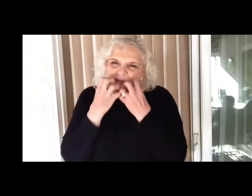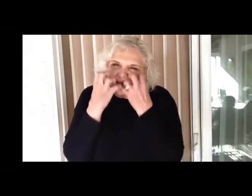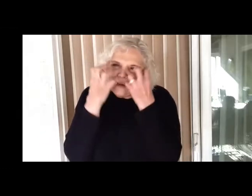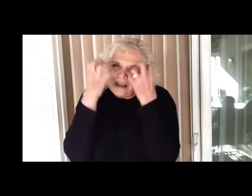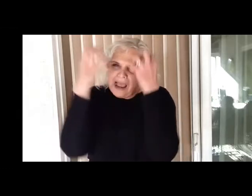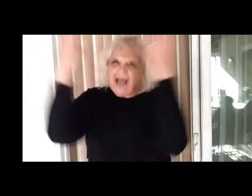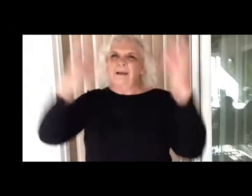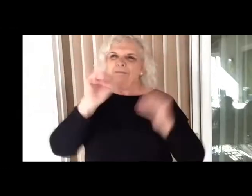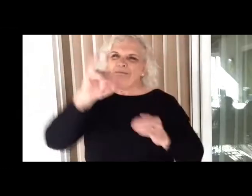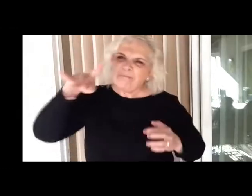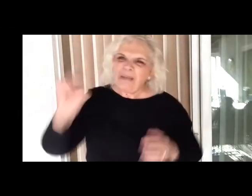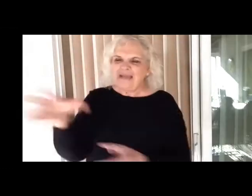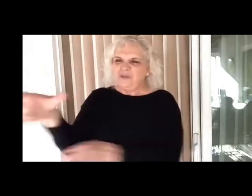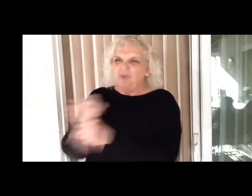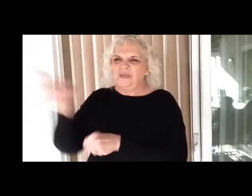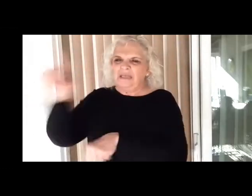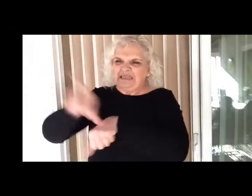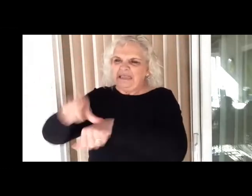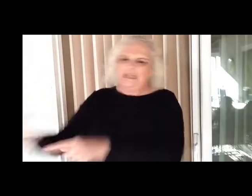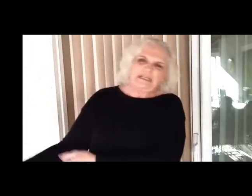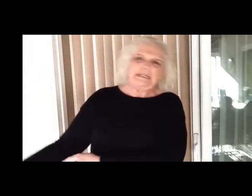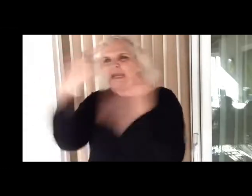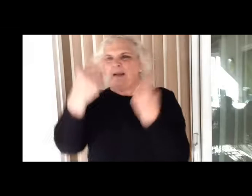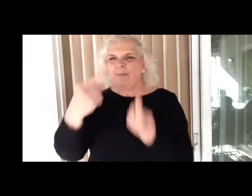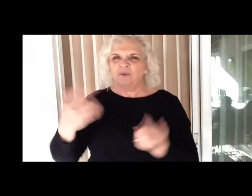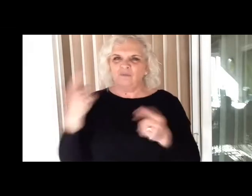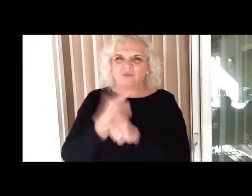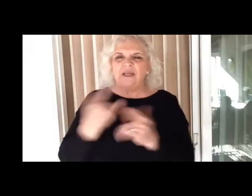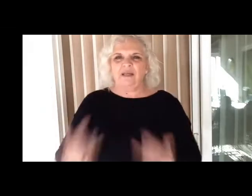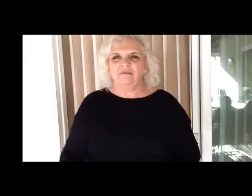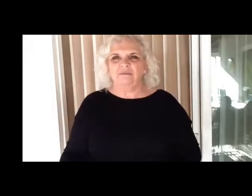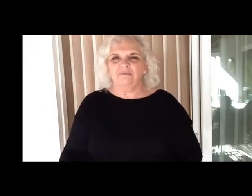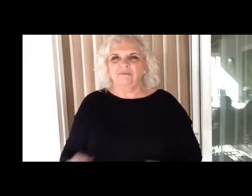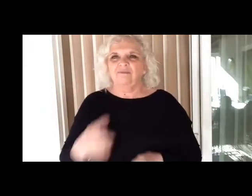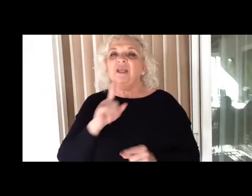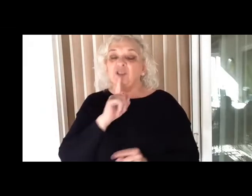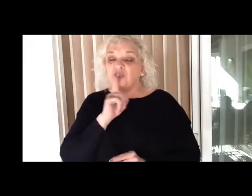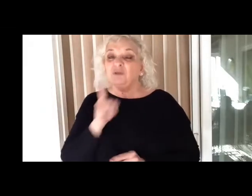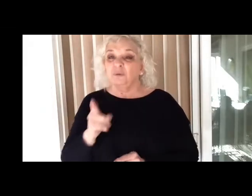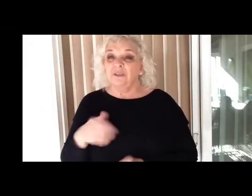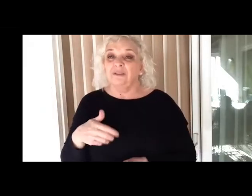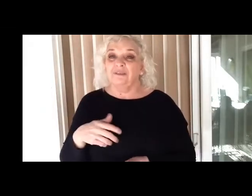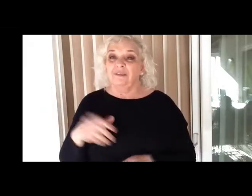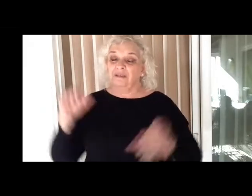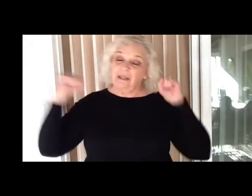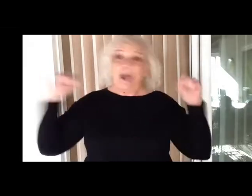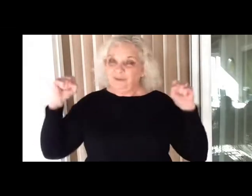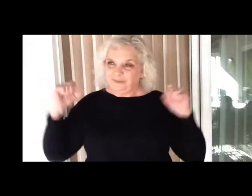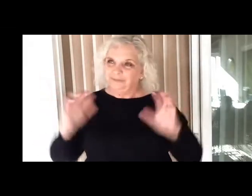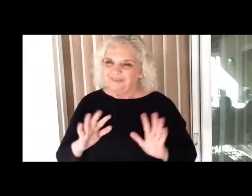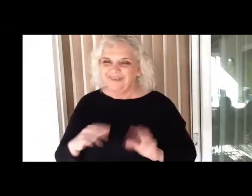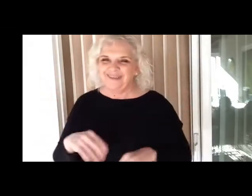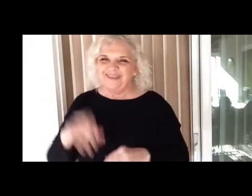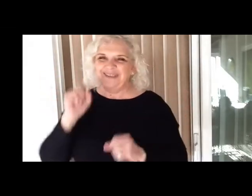"Mike, you get Danny and you get up here right now." And she's really loud. And I